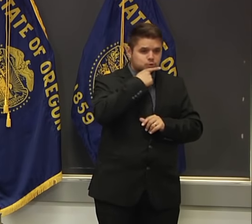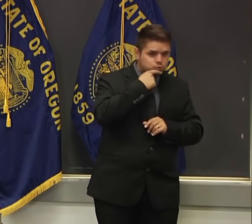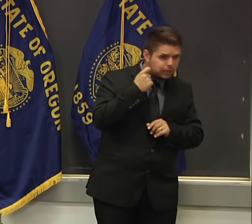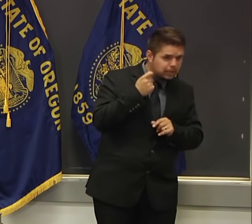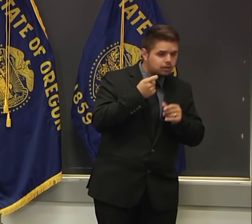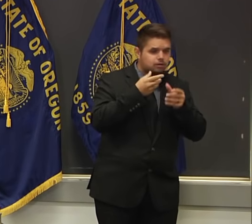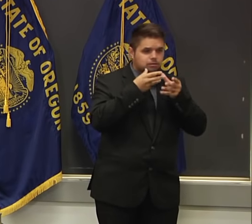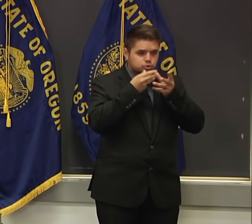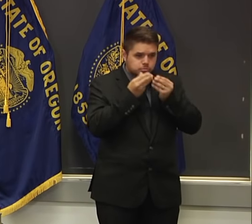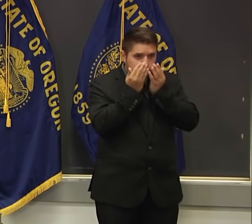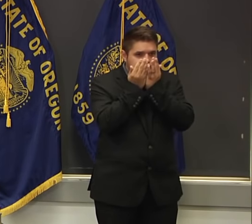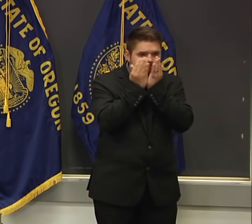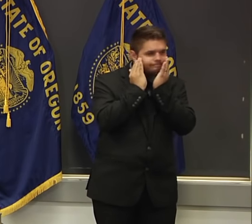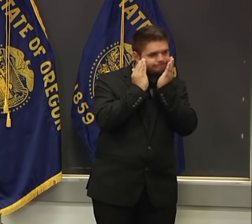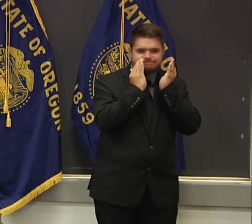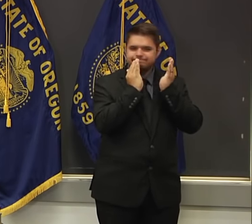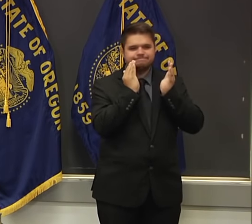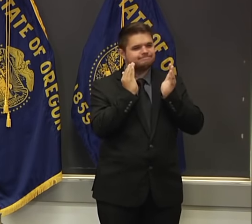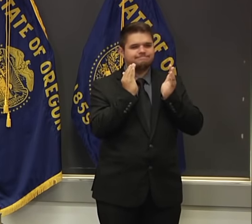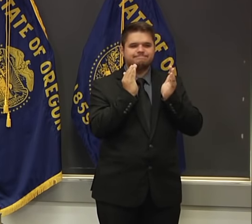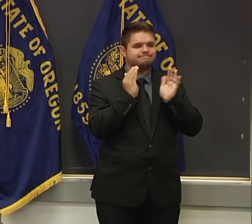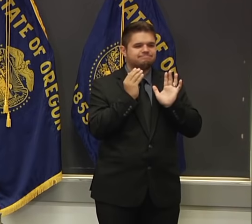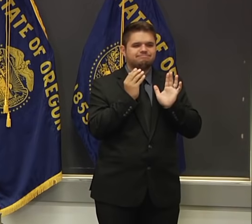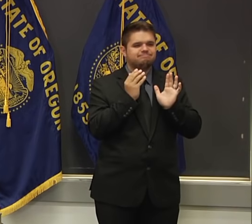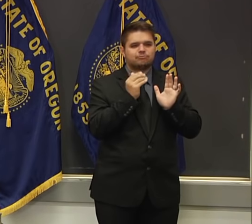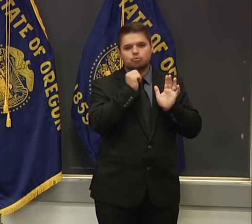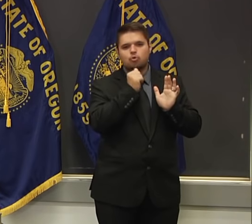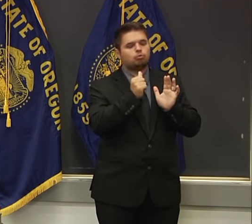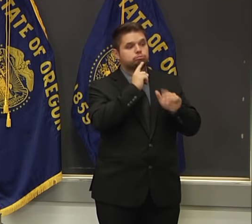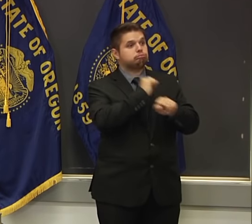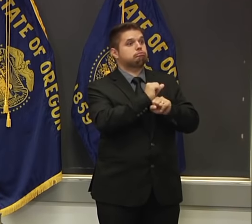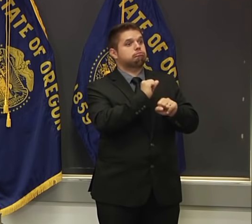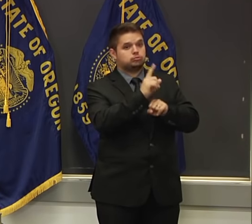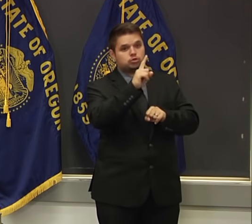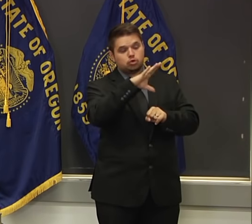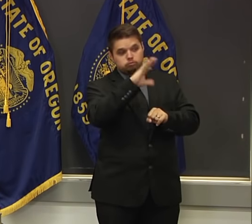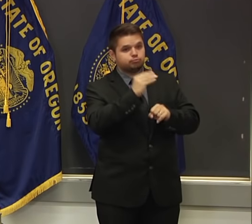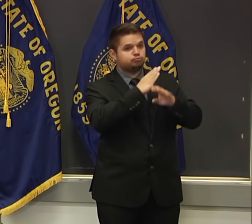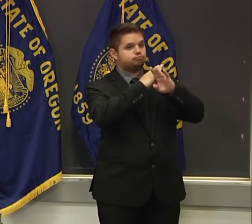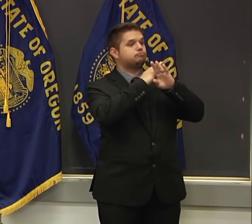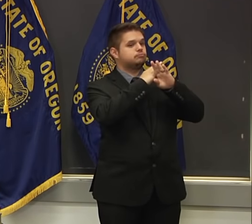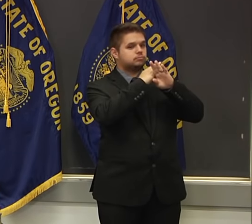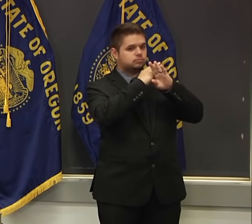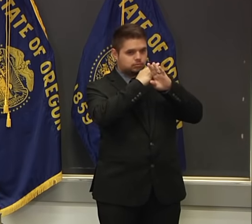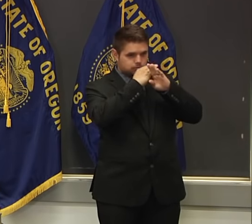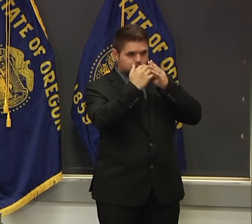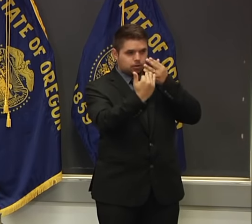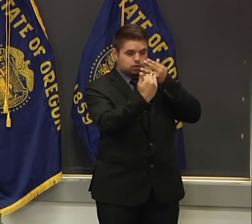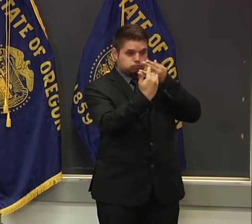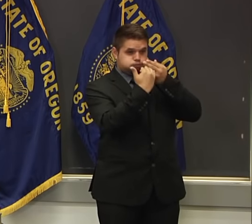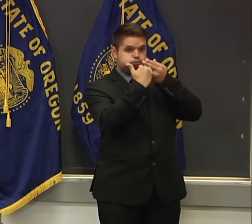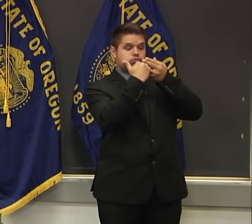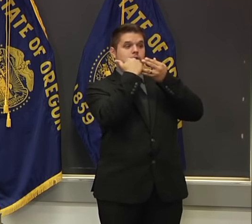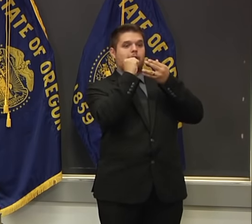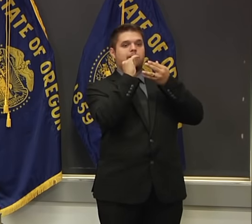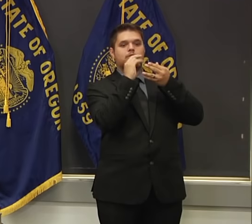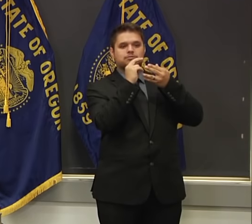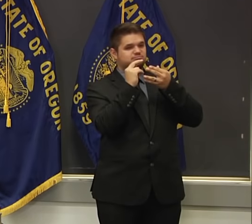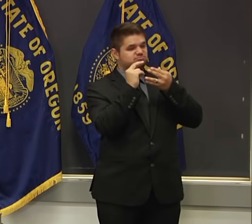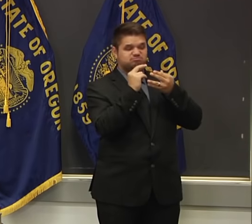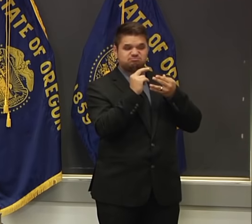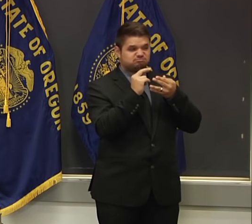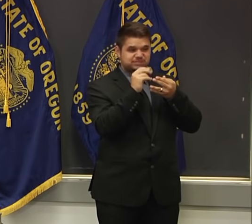do not capture the very small particles in smoke, so they are not going to be effective. If they make you more comfortable,